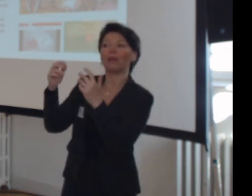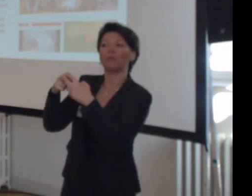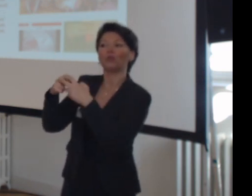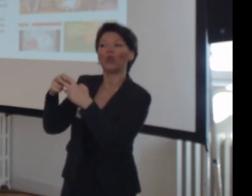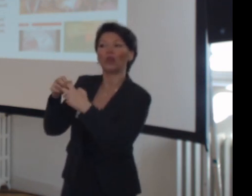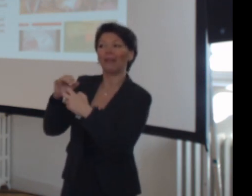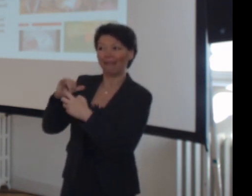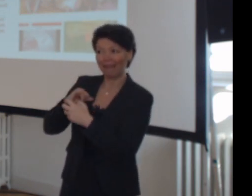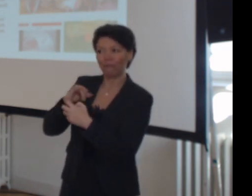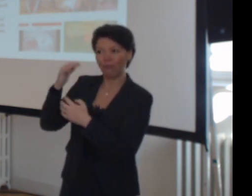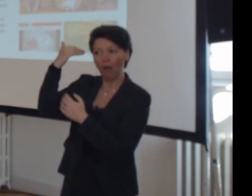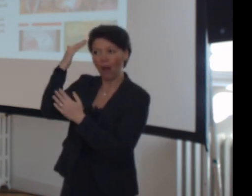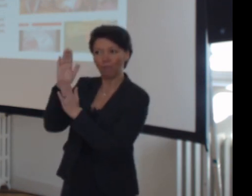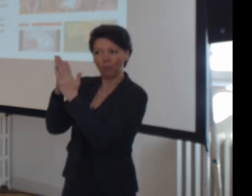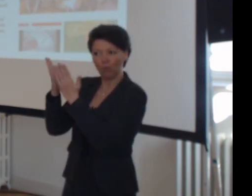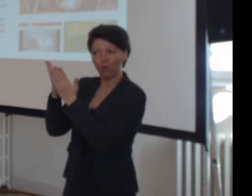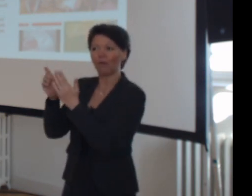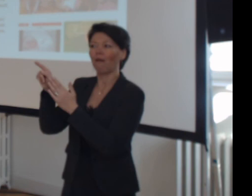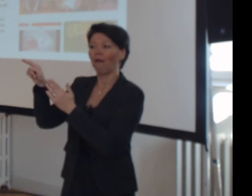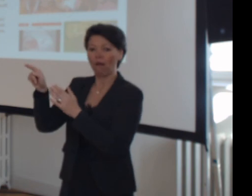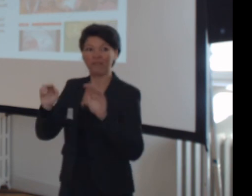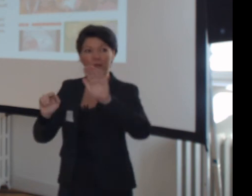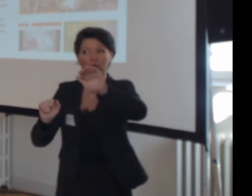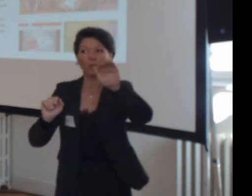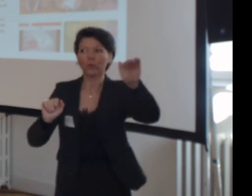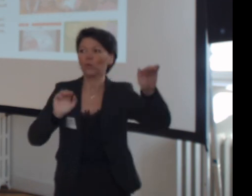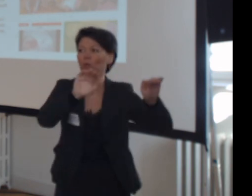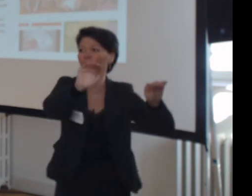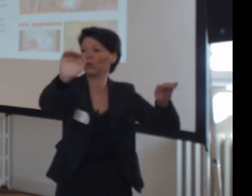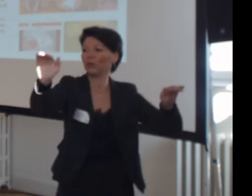make publicity, and new people are coming. And